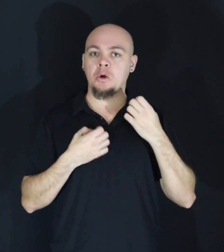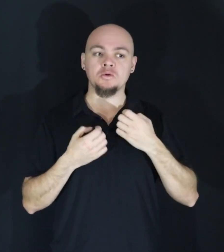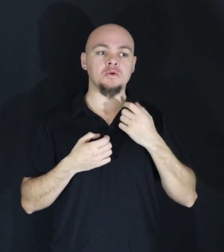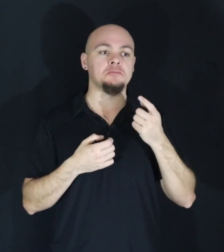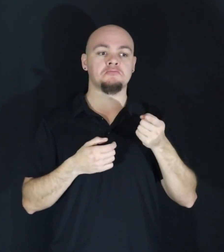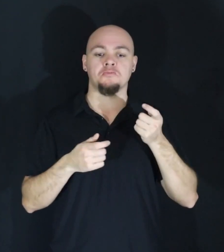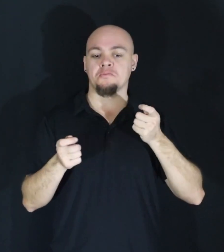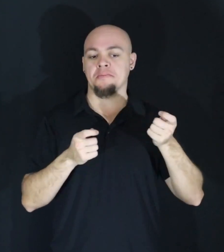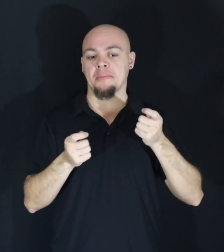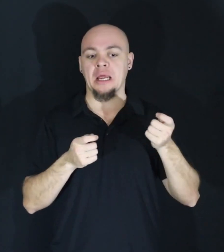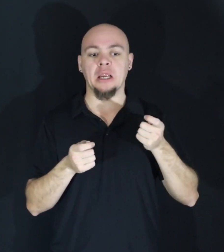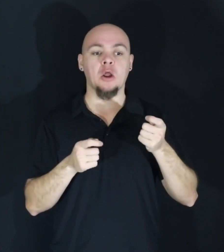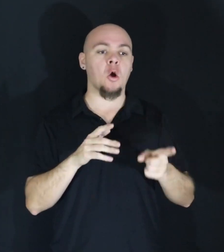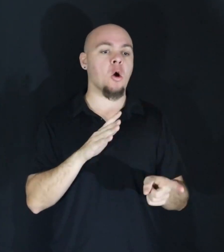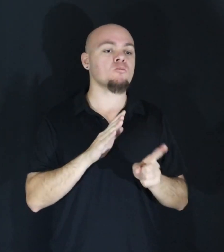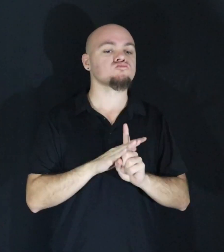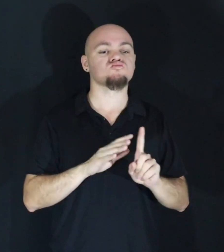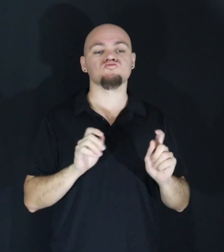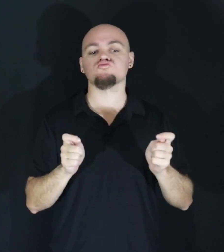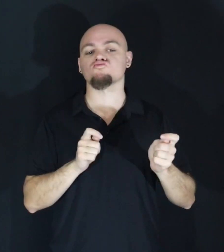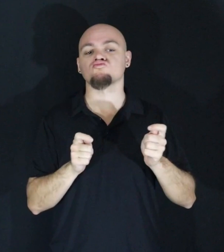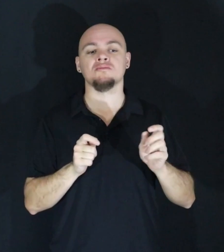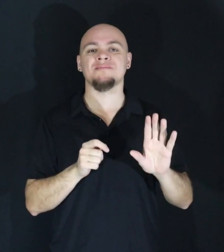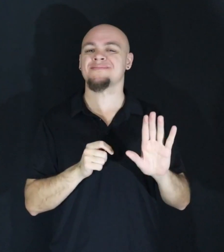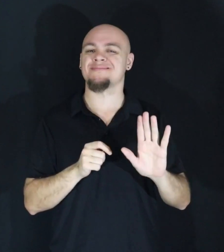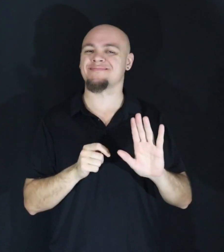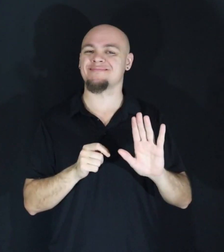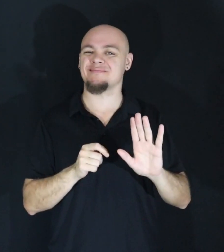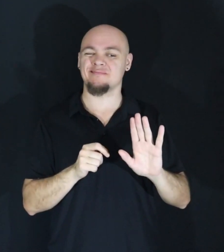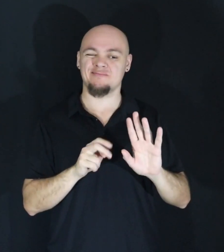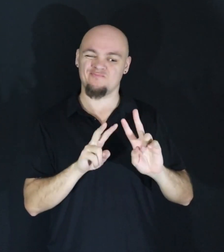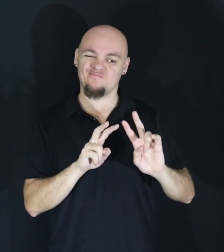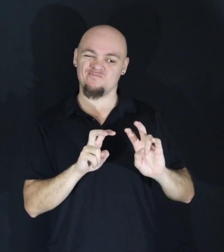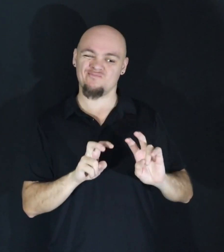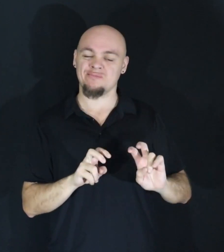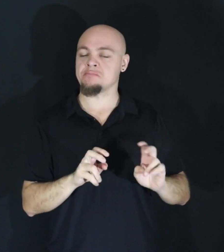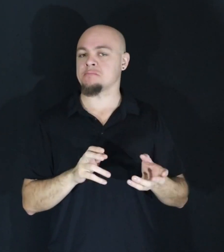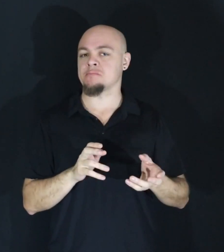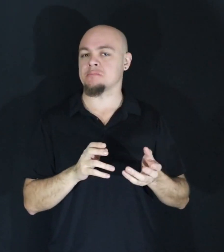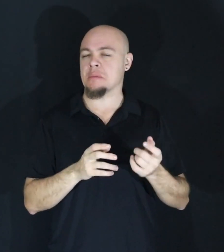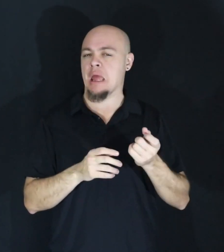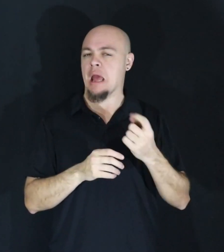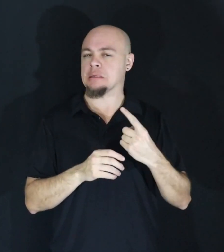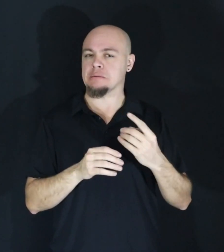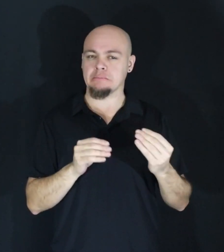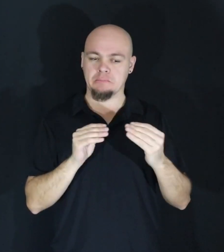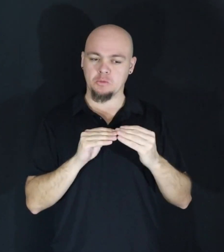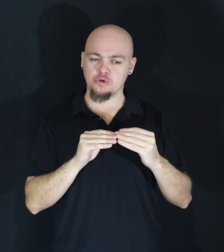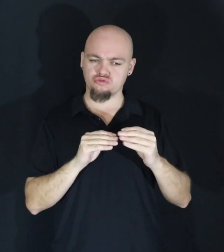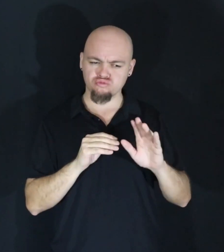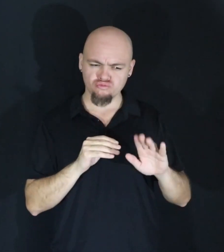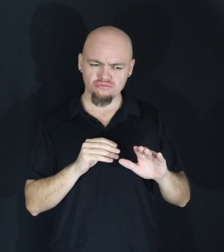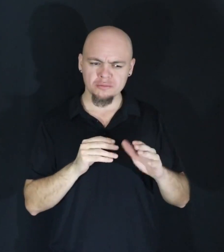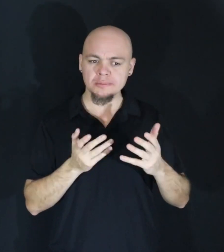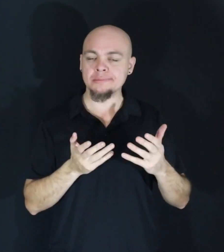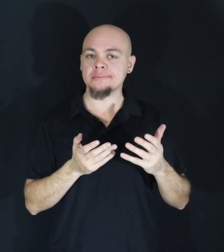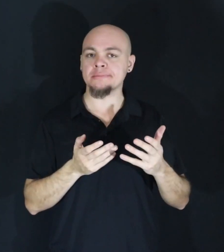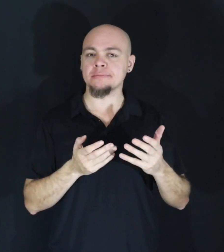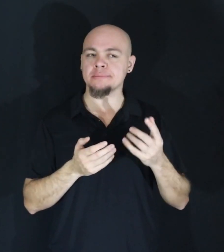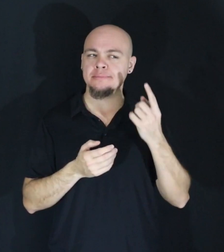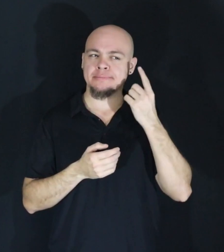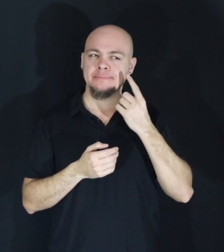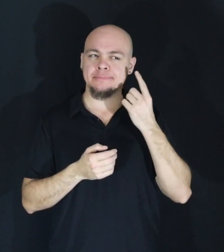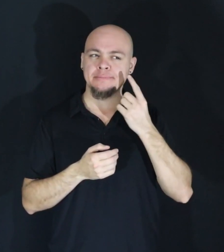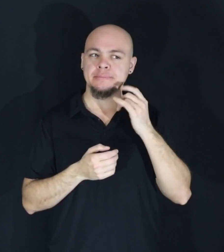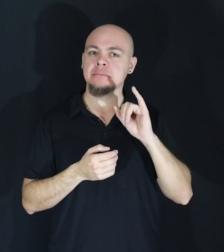our emotions once they appeared. We needed to ask much more of ourselves. And I wondered, what